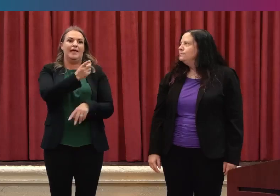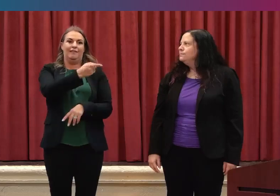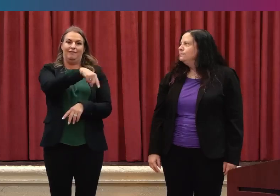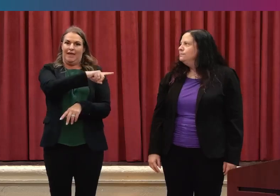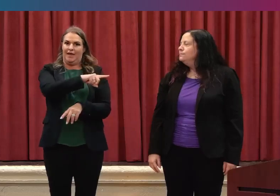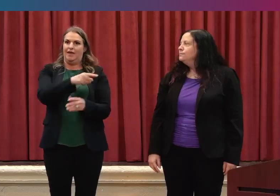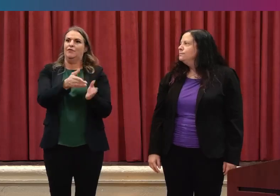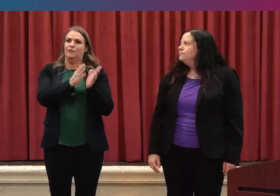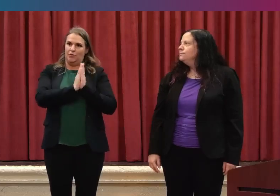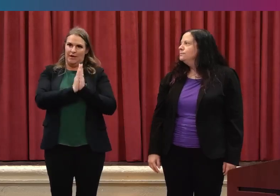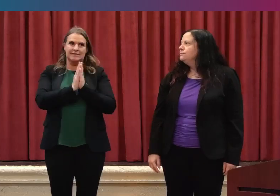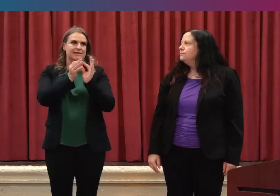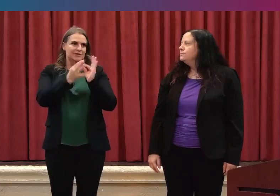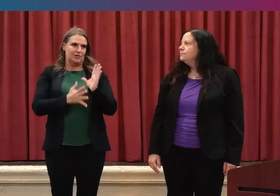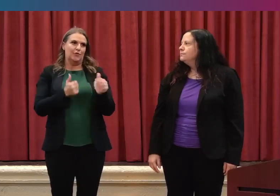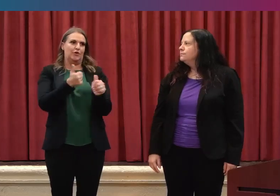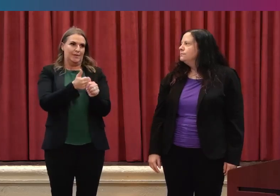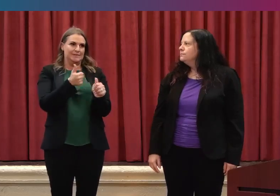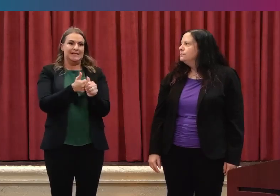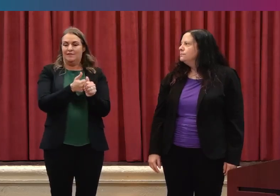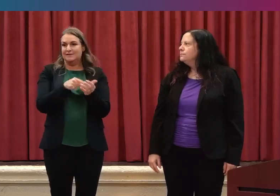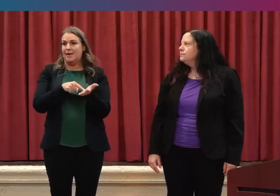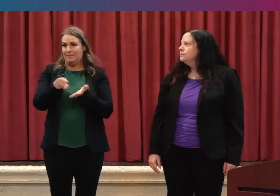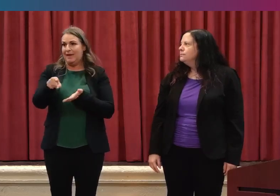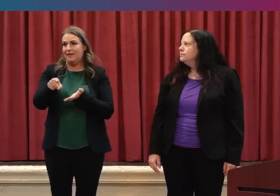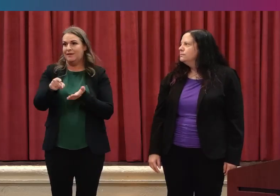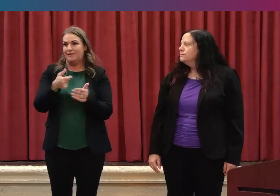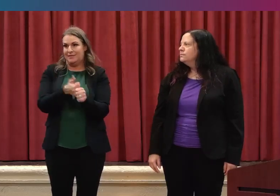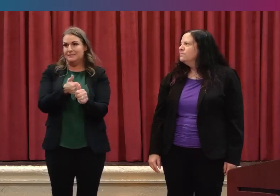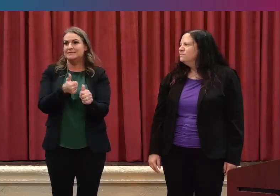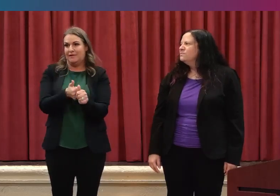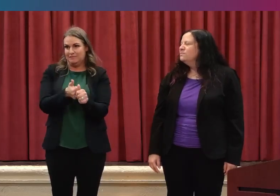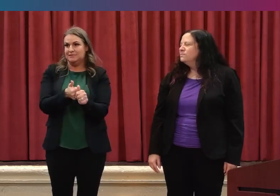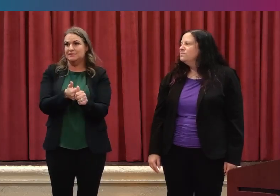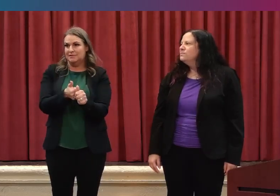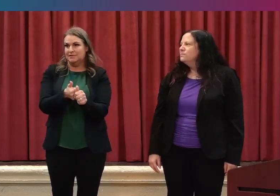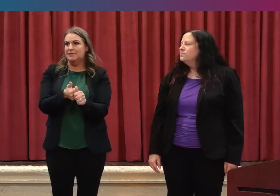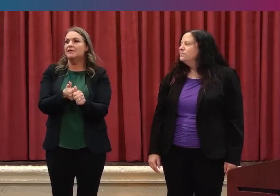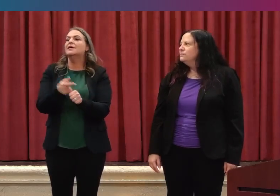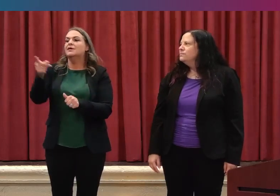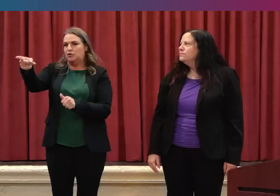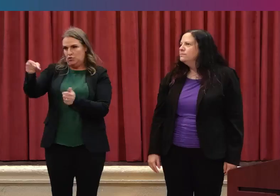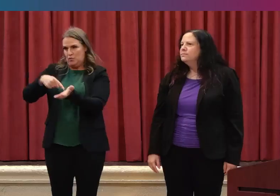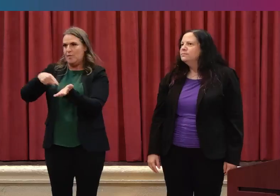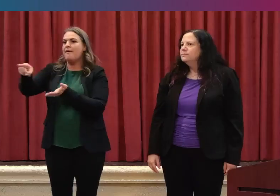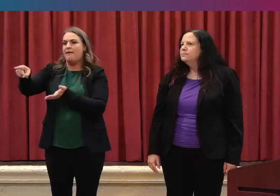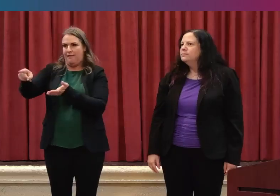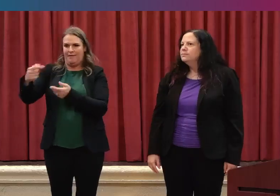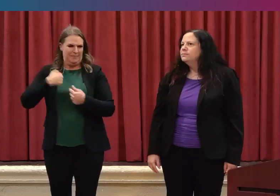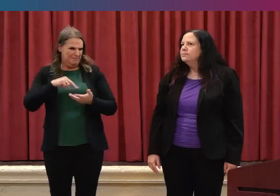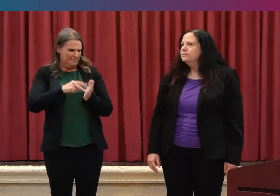funeral, they request interpreting services themselves and pay for those services